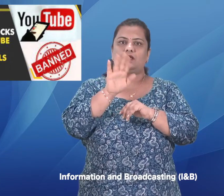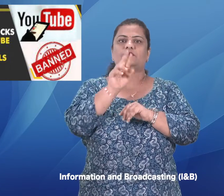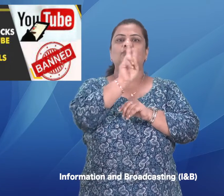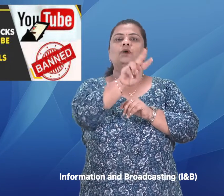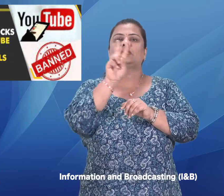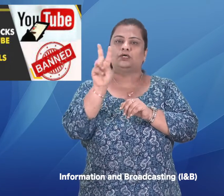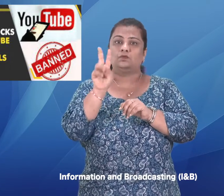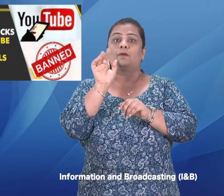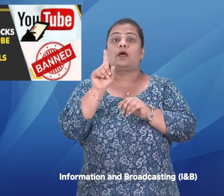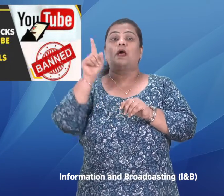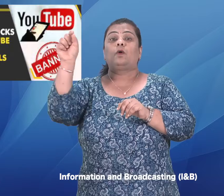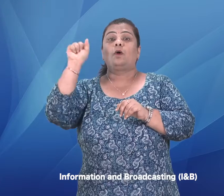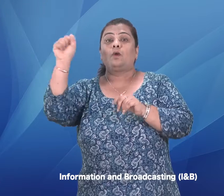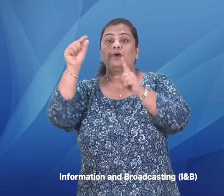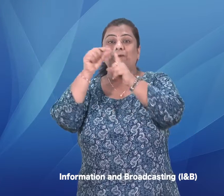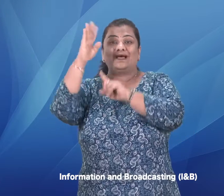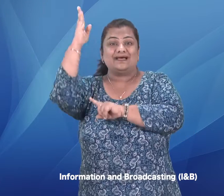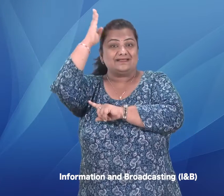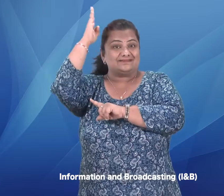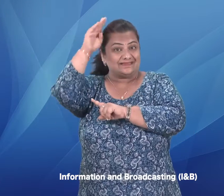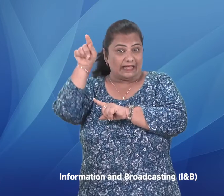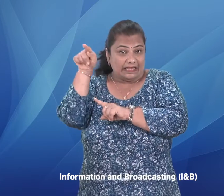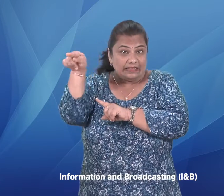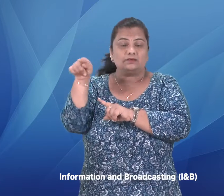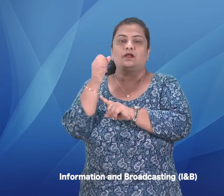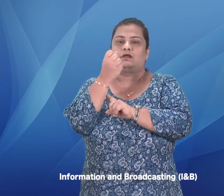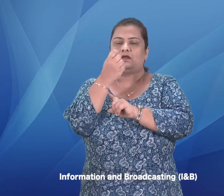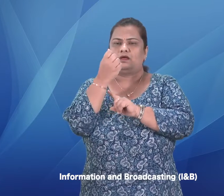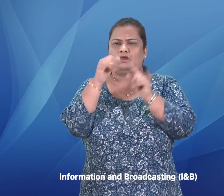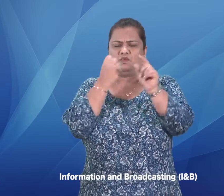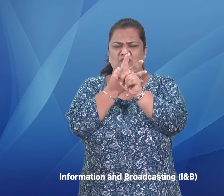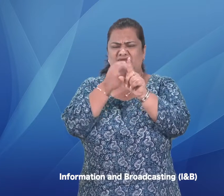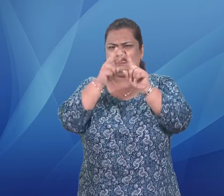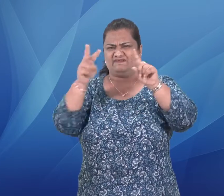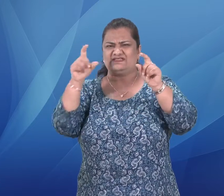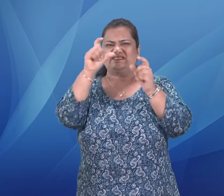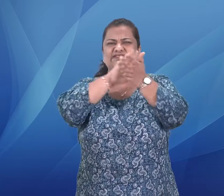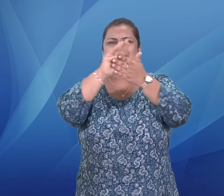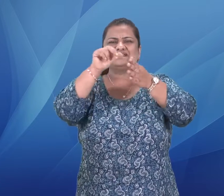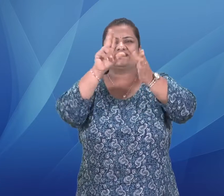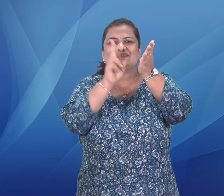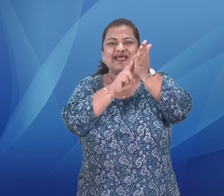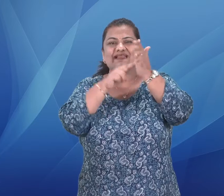cumulative viewership of about 262 crores and were being used to spread fake news on sensitive